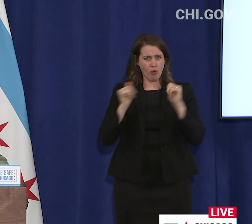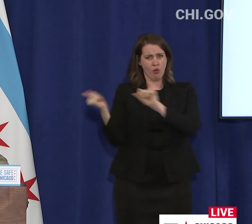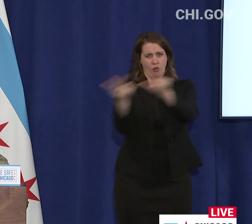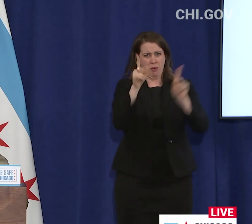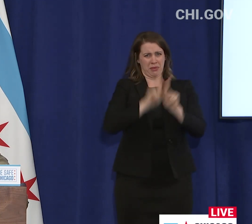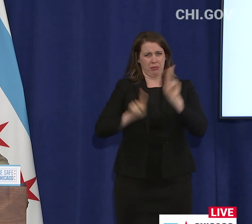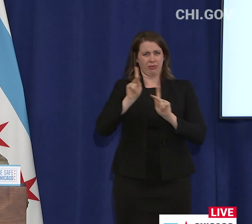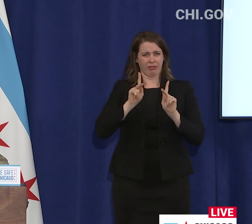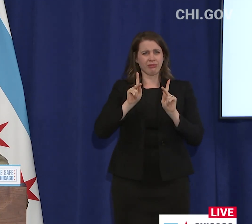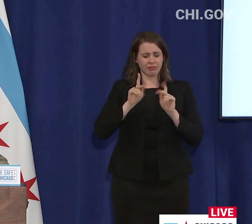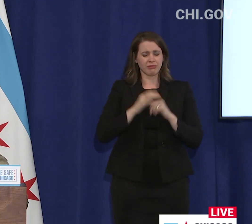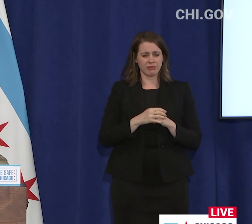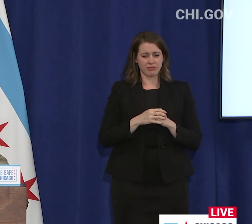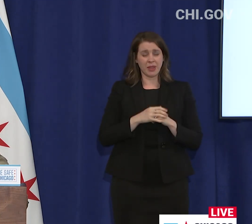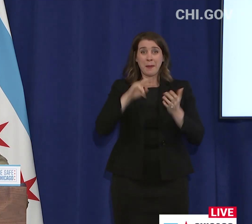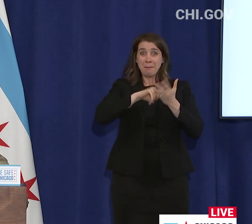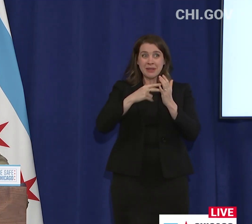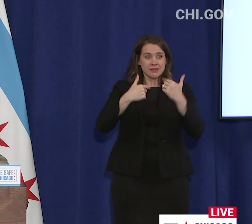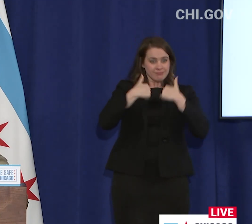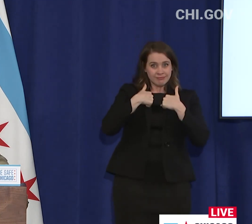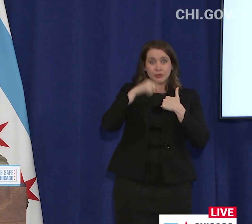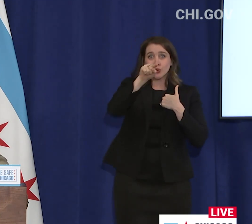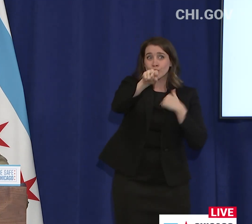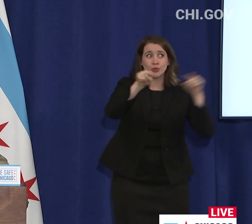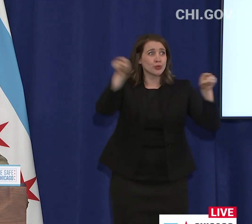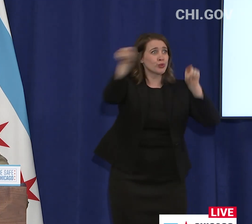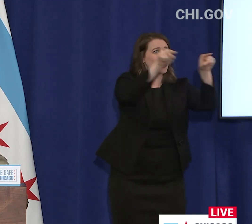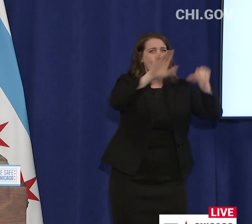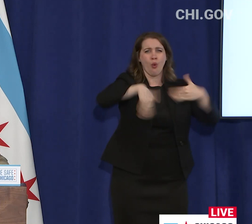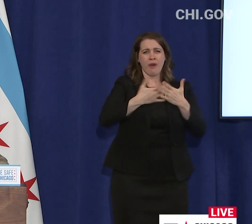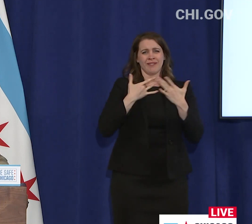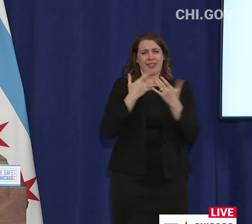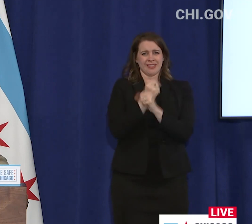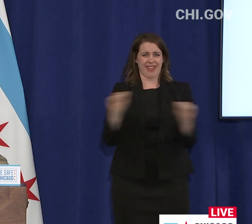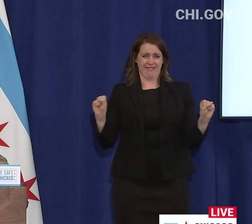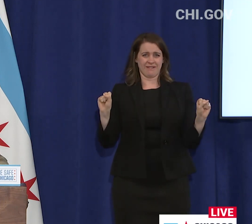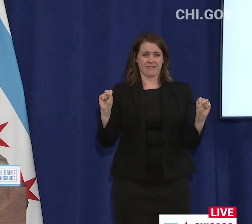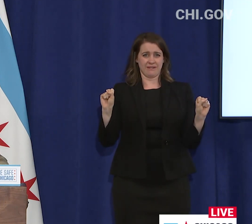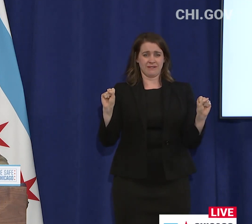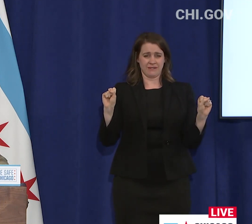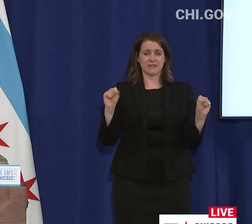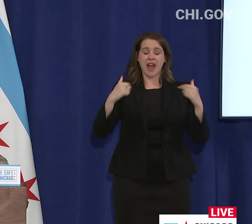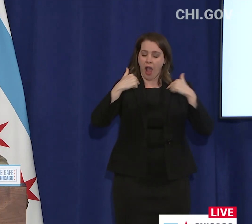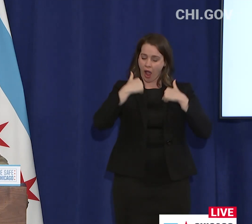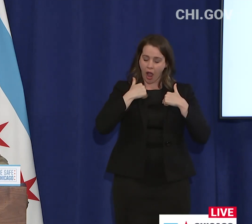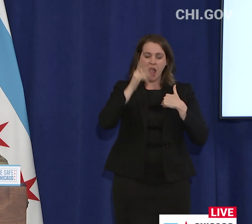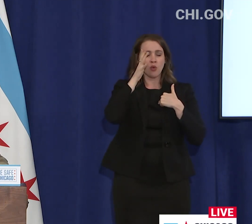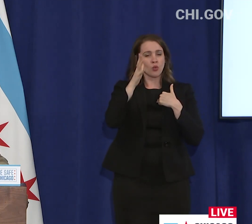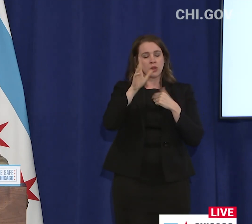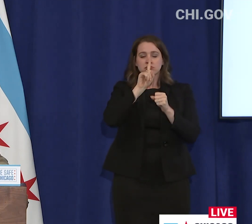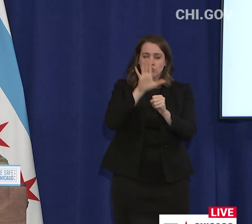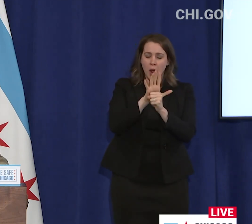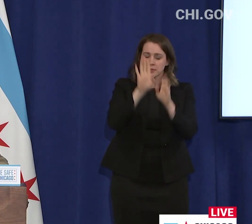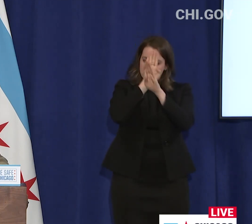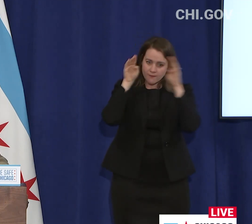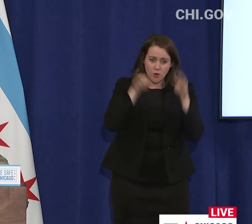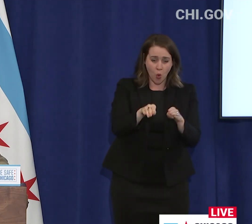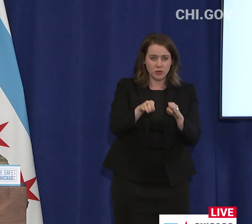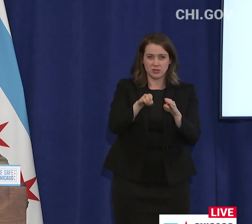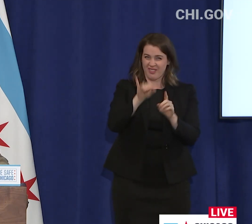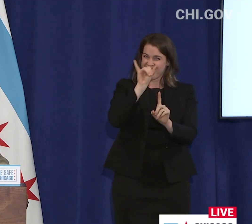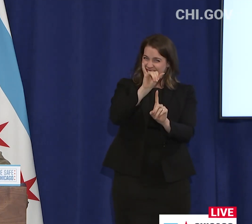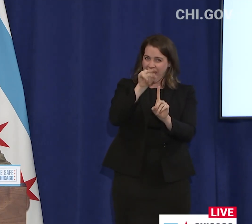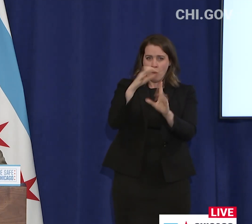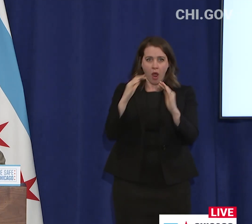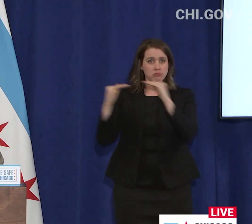sure every one of us can feel safe. And I dedicate myself to that principle every single day,